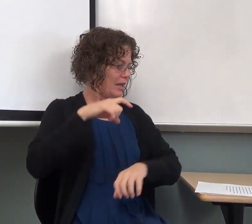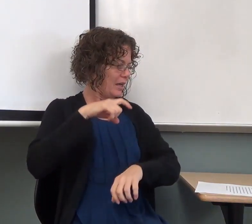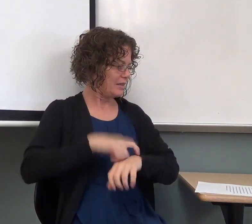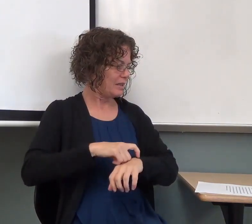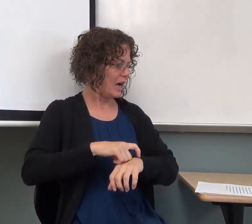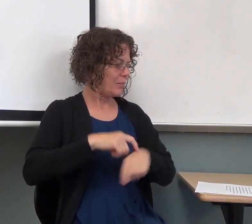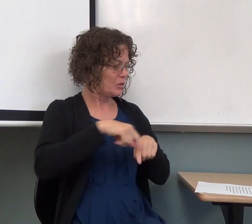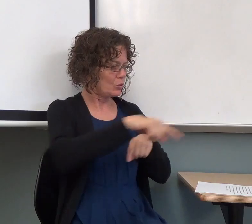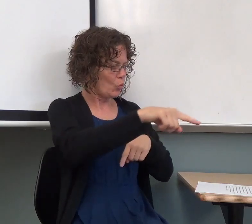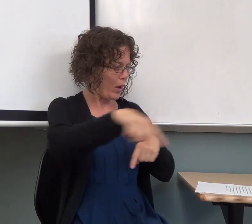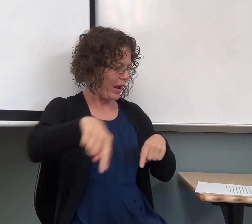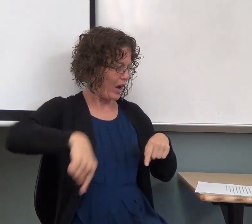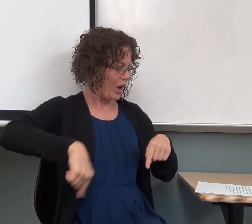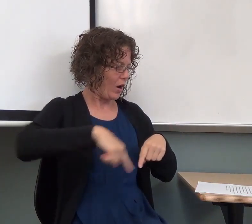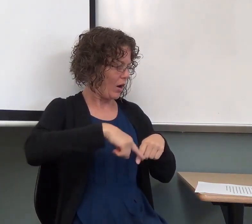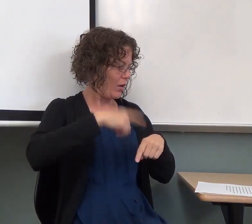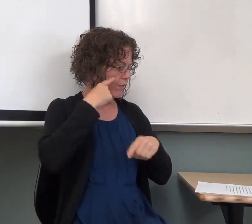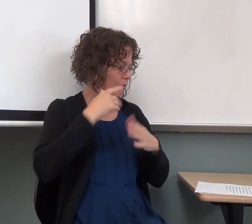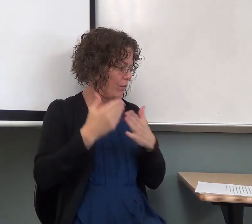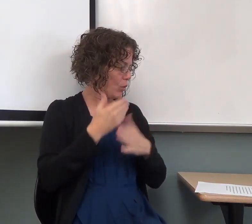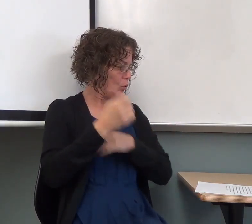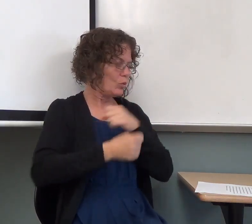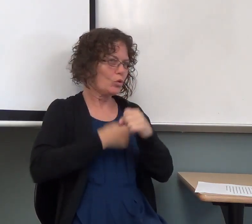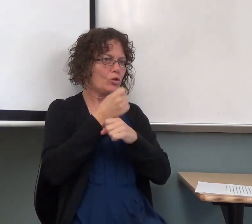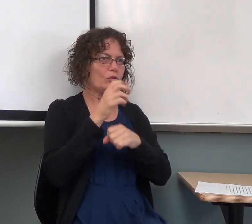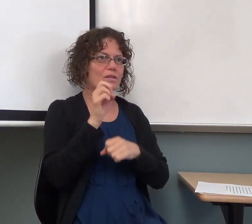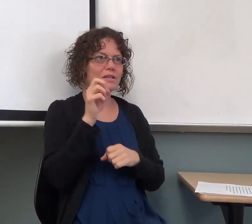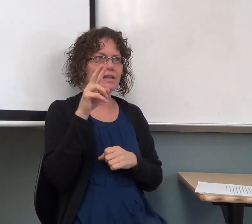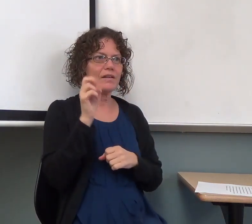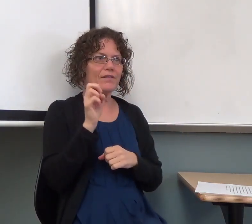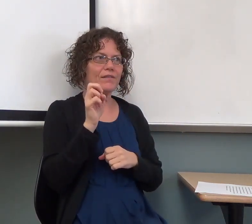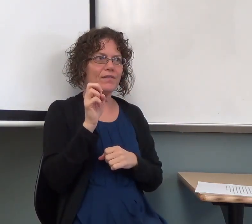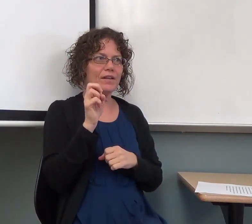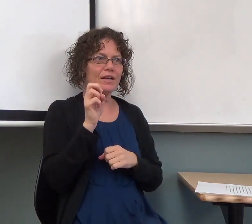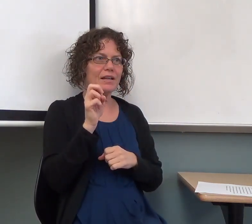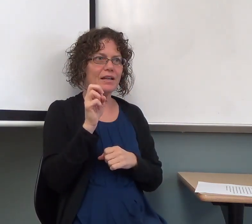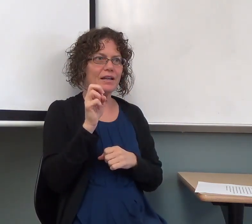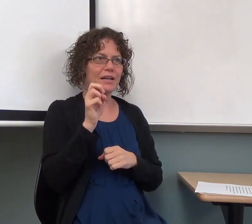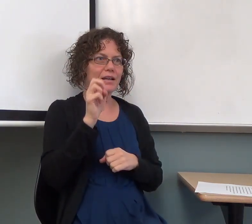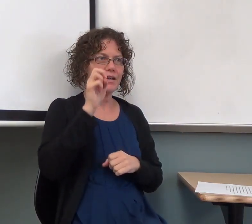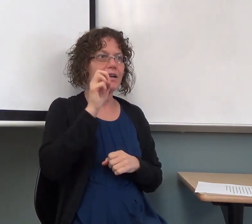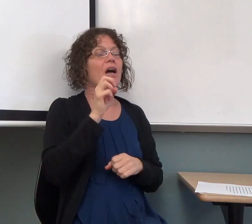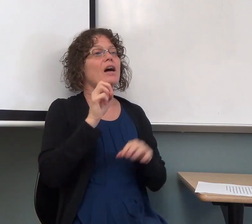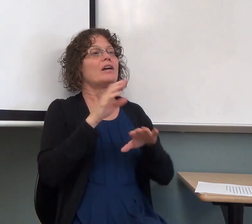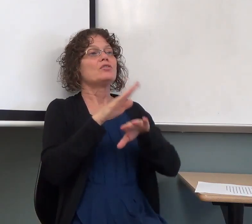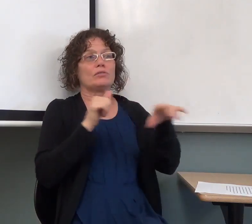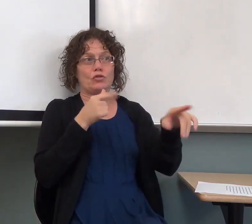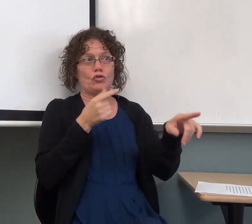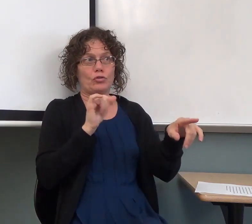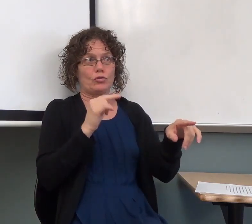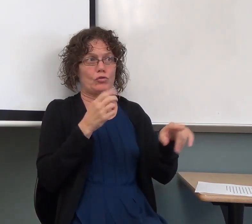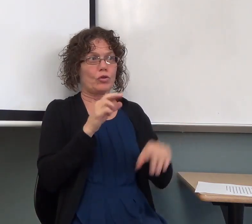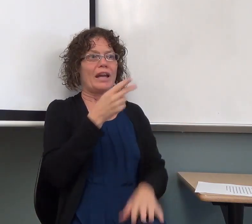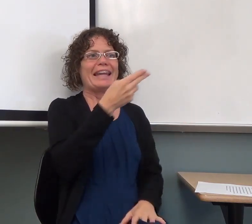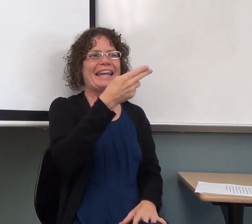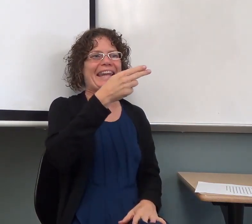a teenager, he got the job making the ball drop in Times Square for New Year's Eve. Ginger, what's your thought? It's he. It is he. Well Because